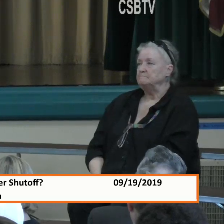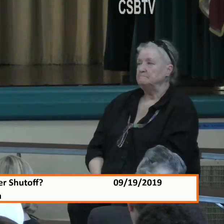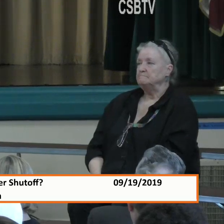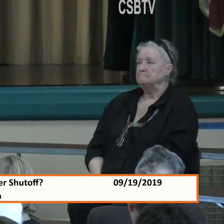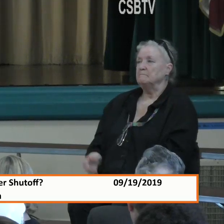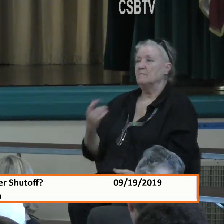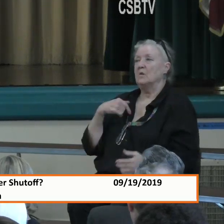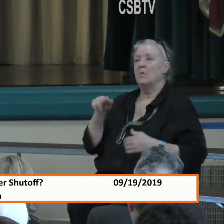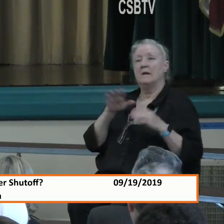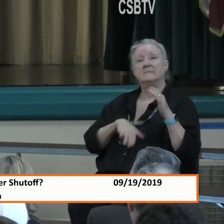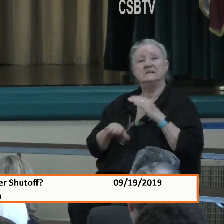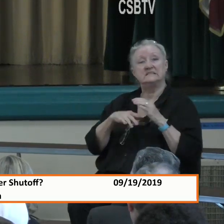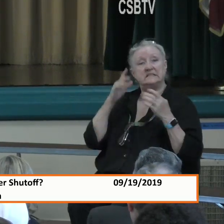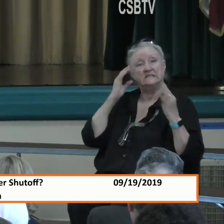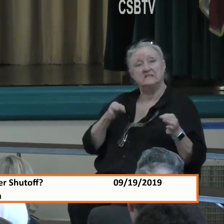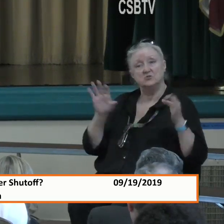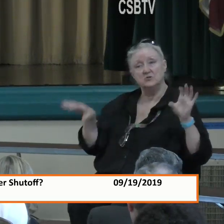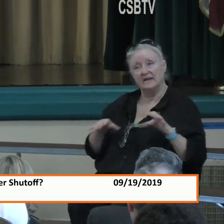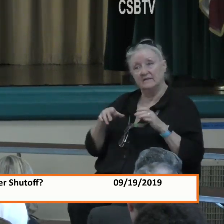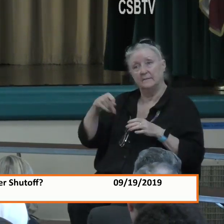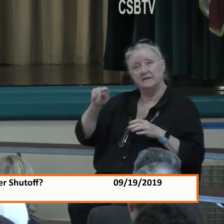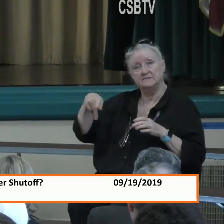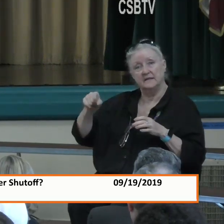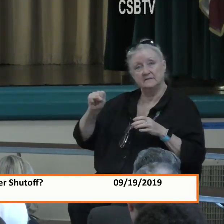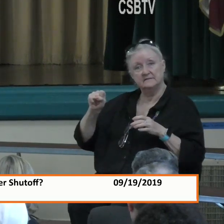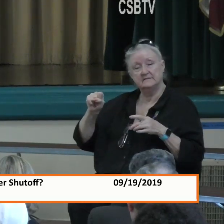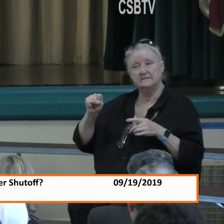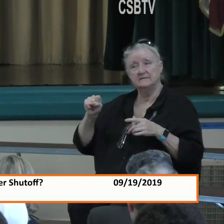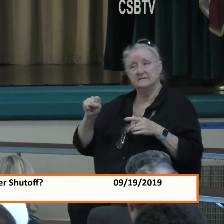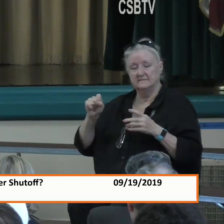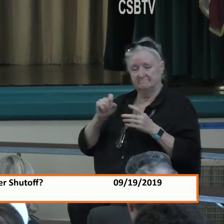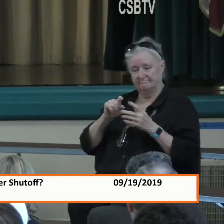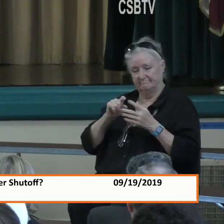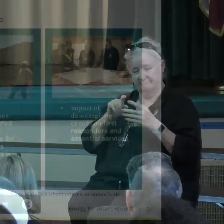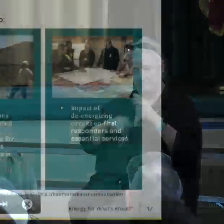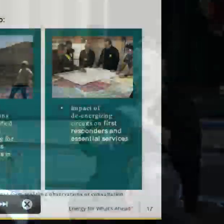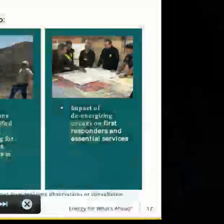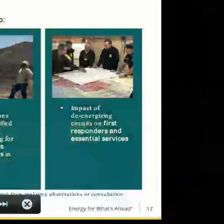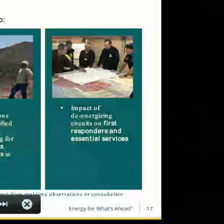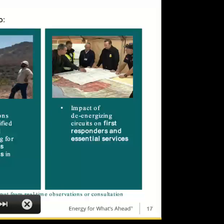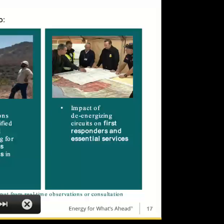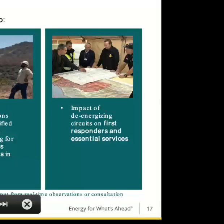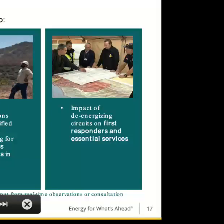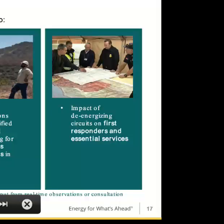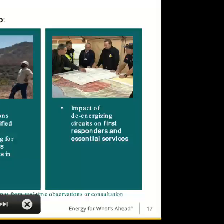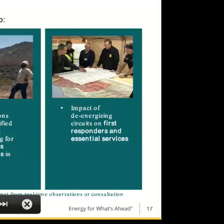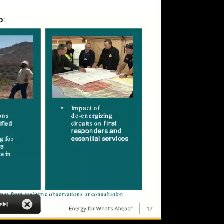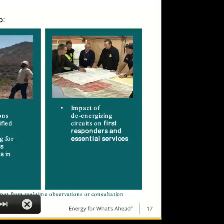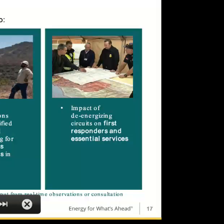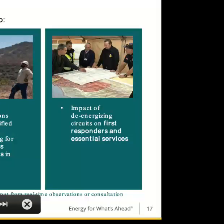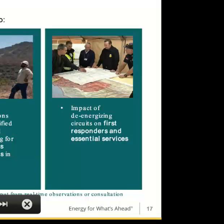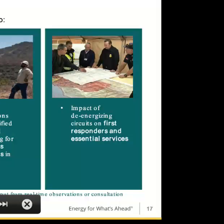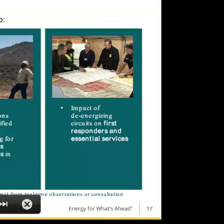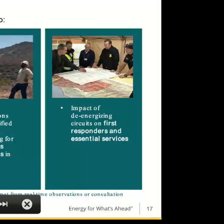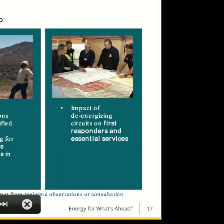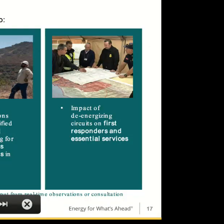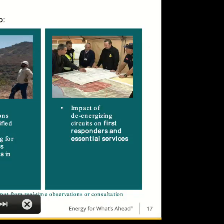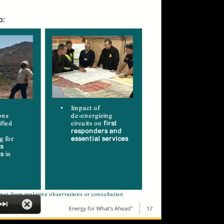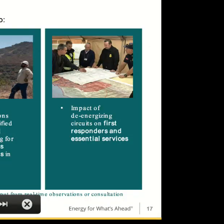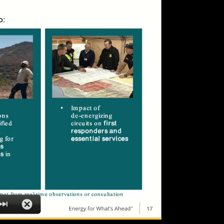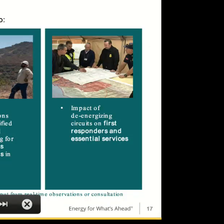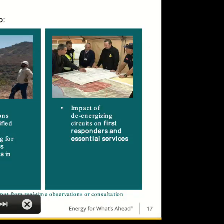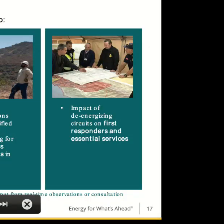We base the decision to activate PSPS on a number of things. Real-time information from